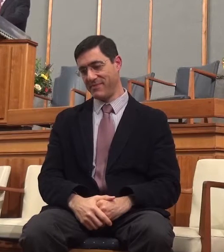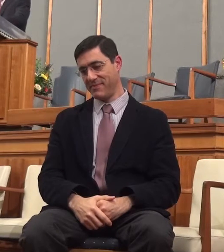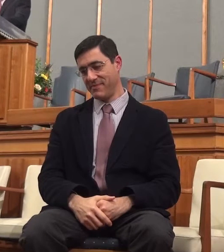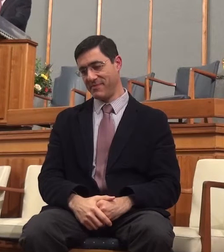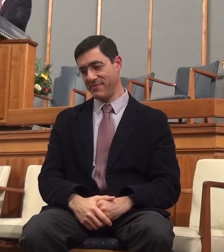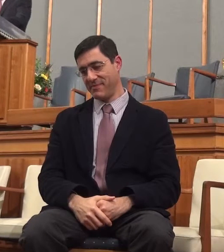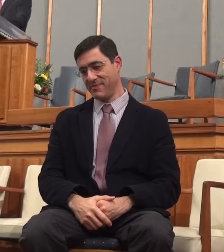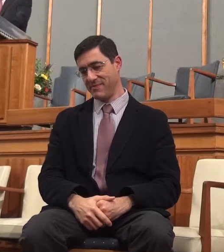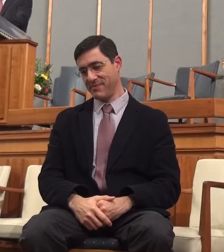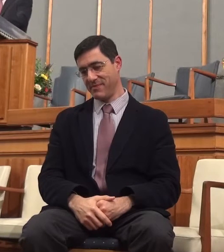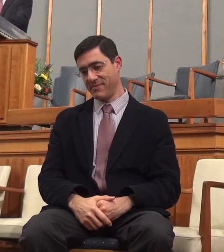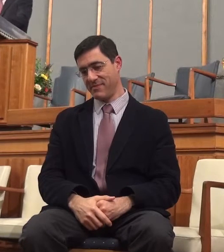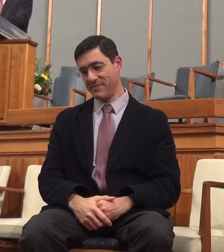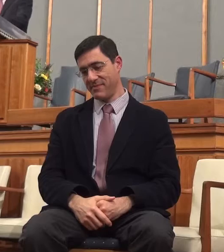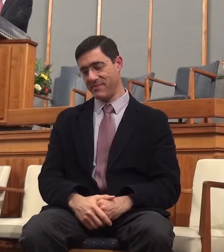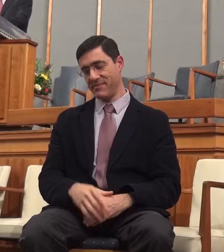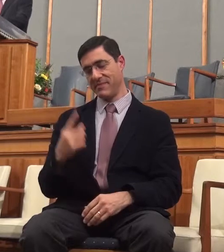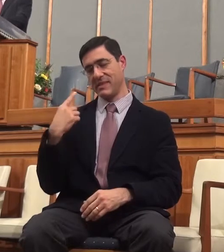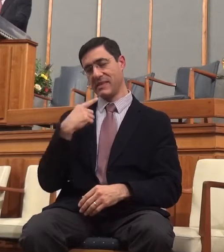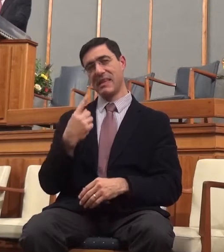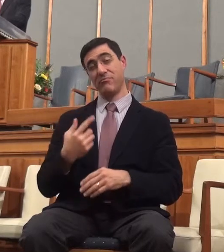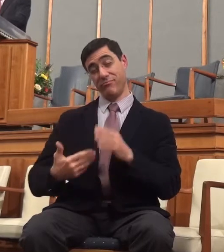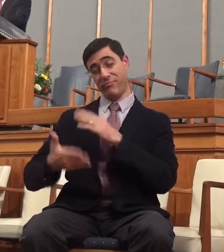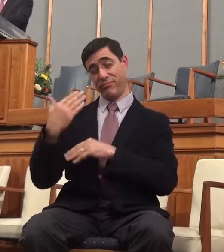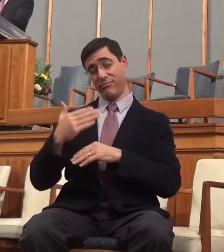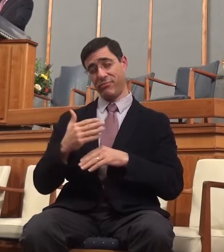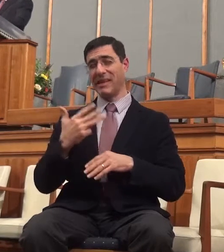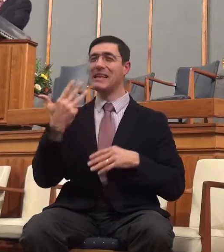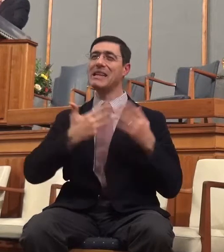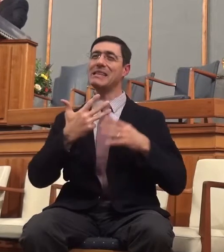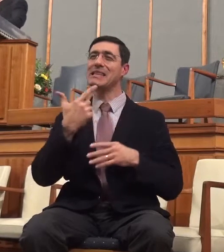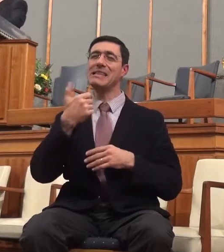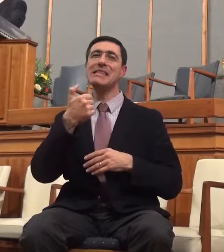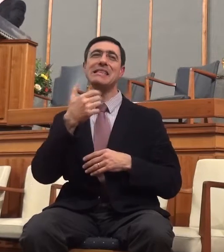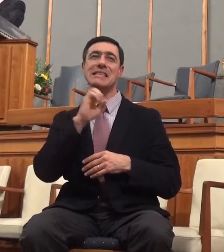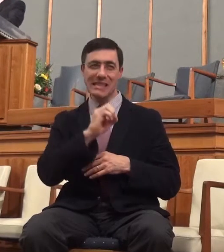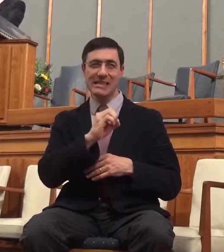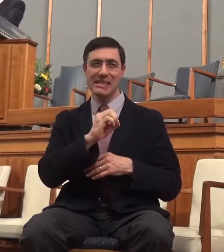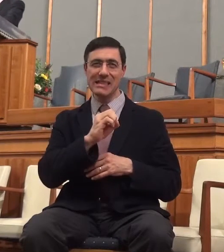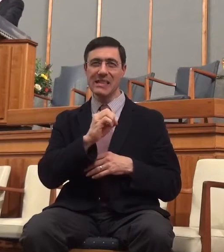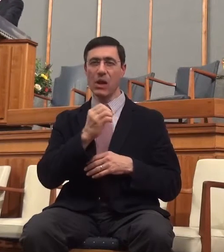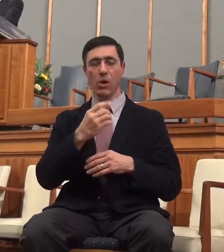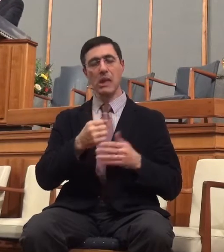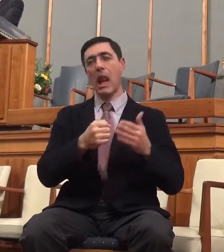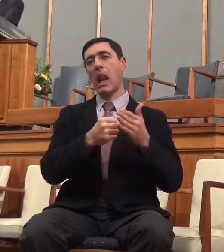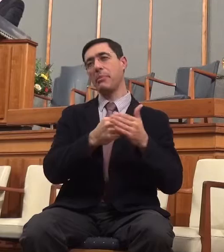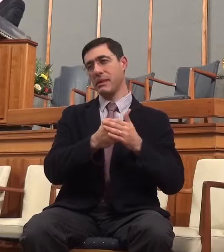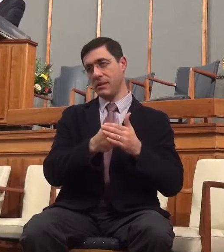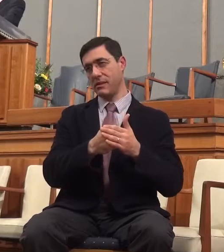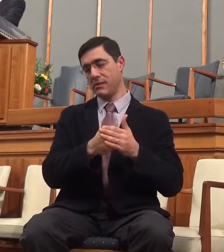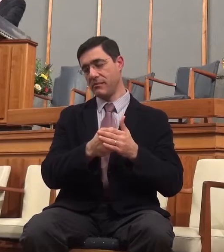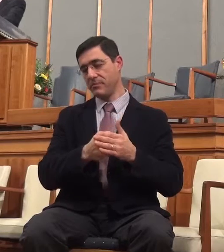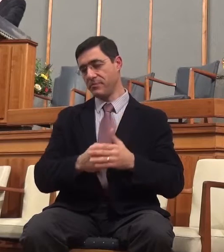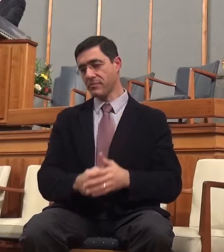the beginning of the 1960s, when it was the latest thing. And with this rapidly uncoiling copper wire, it could